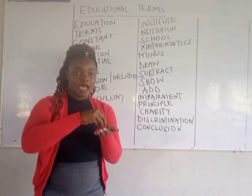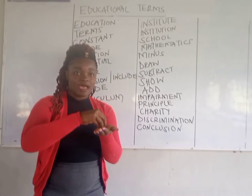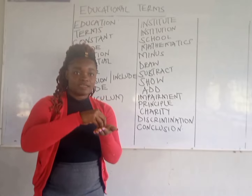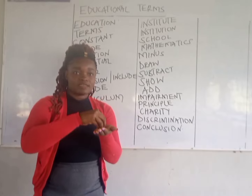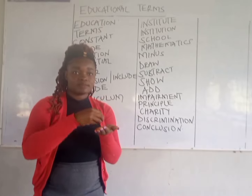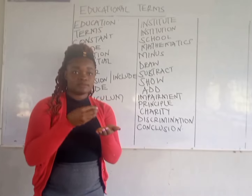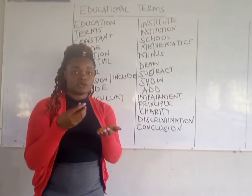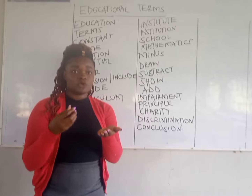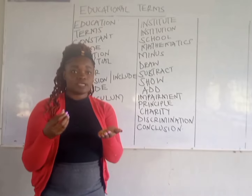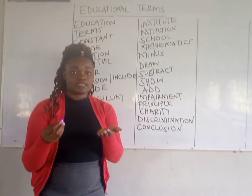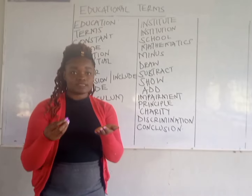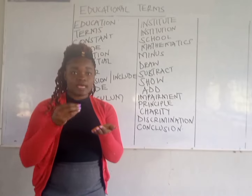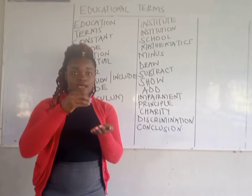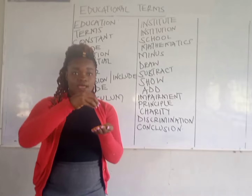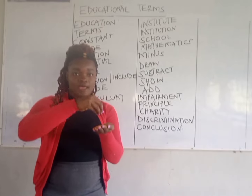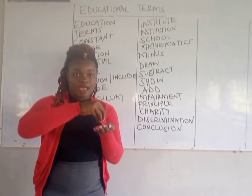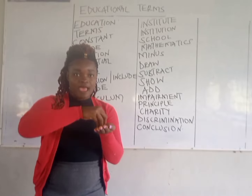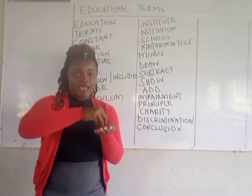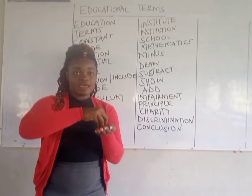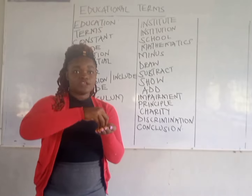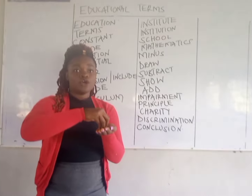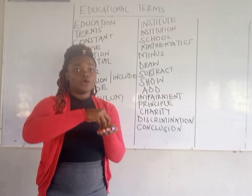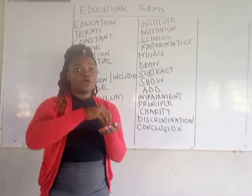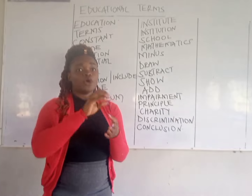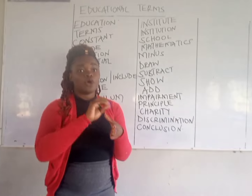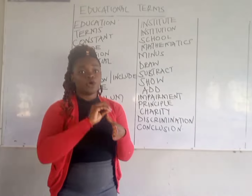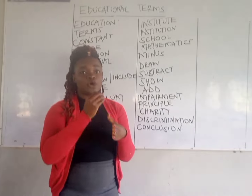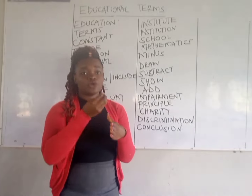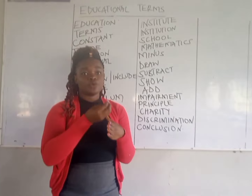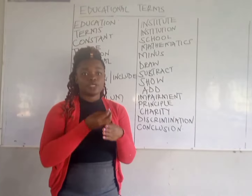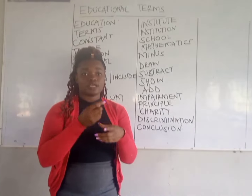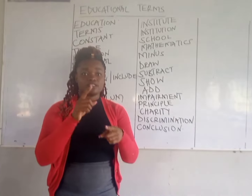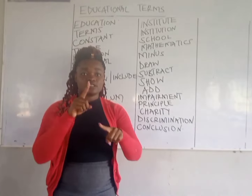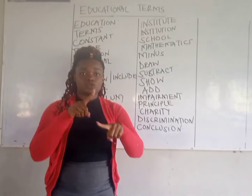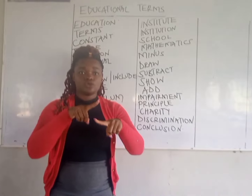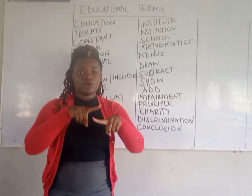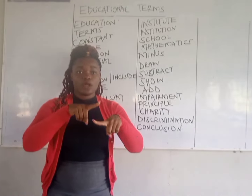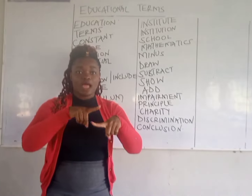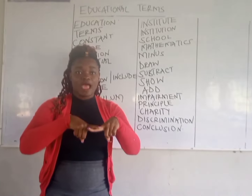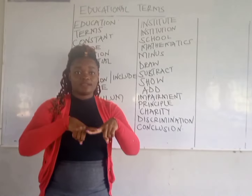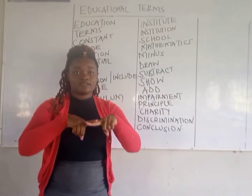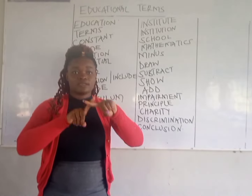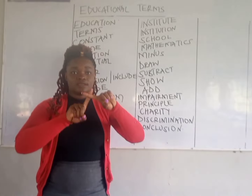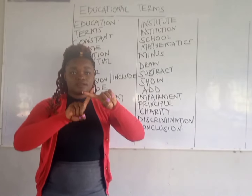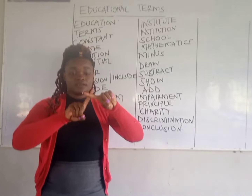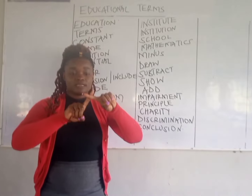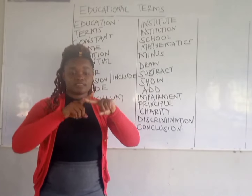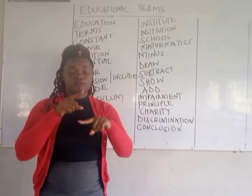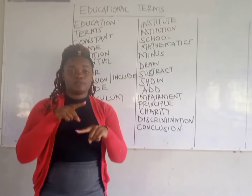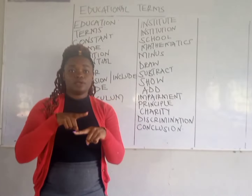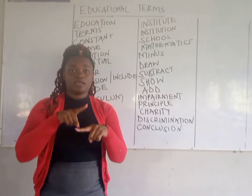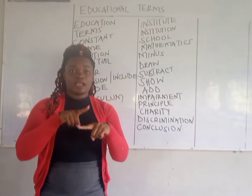add, ongeza, add, or we can just do add. A symbol,